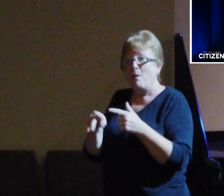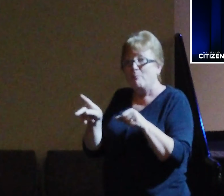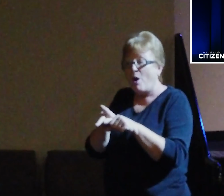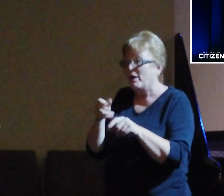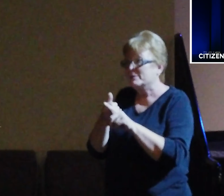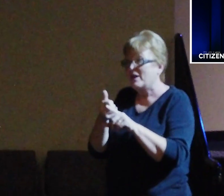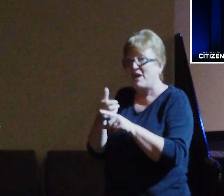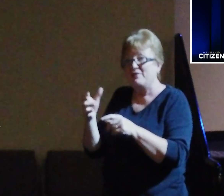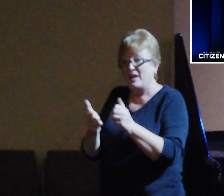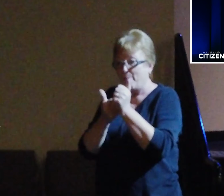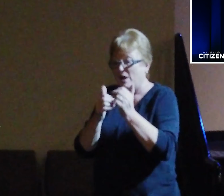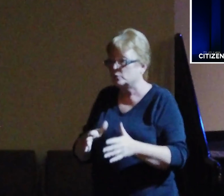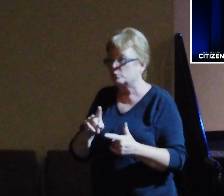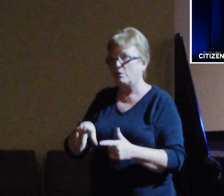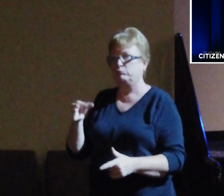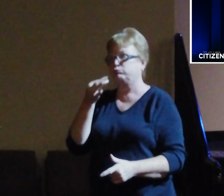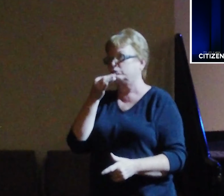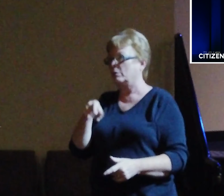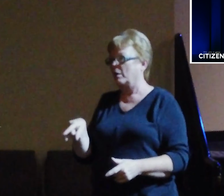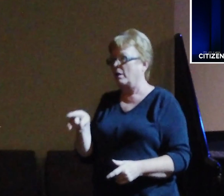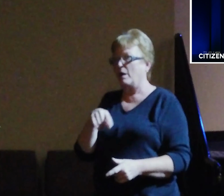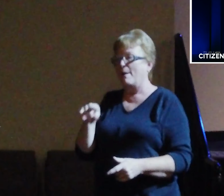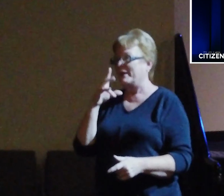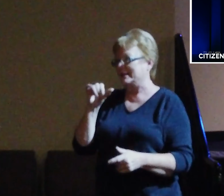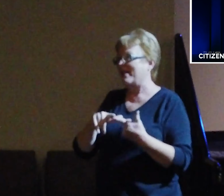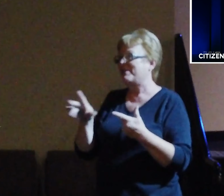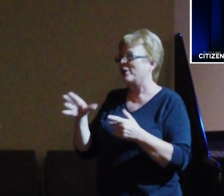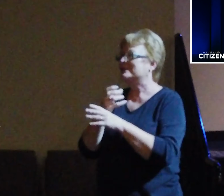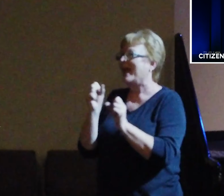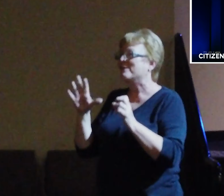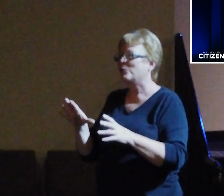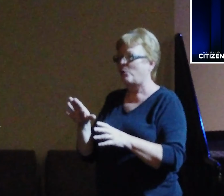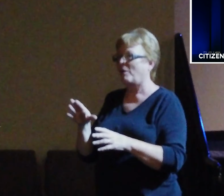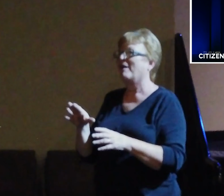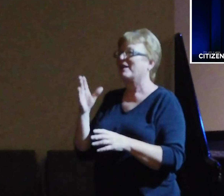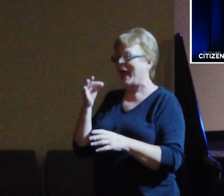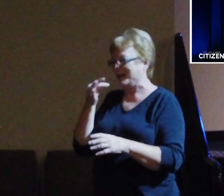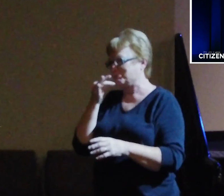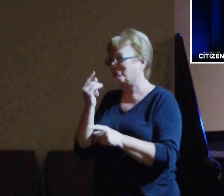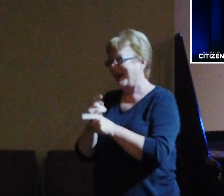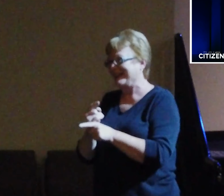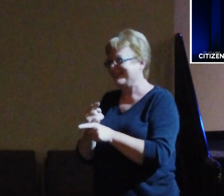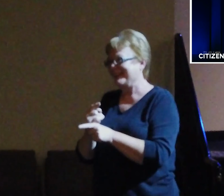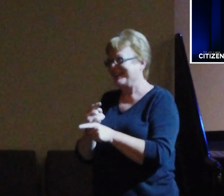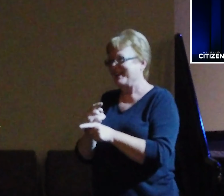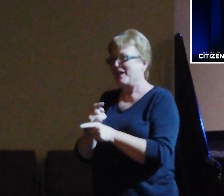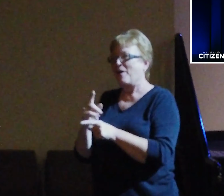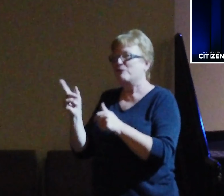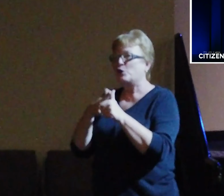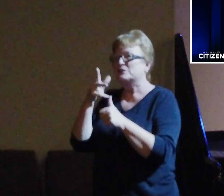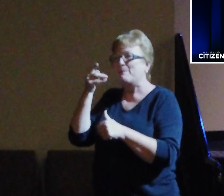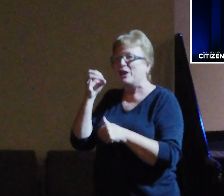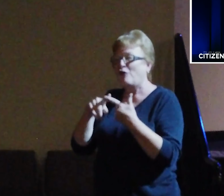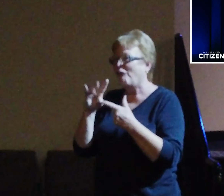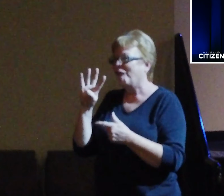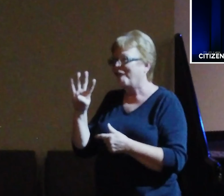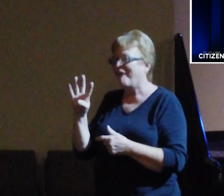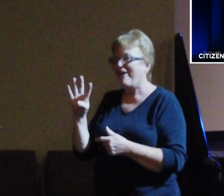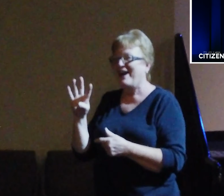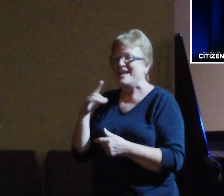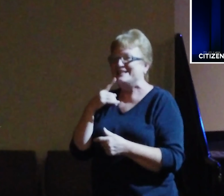apostles, were expert in this. Why? Because their Savior was. 1 Peter 4 continues with,